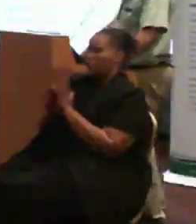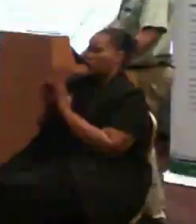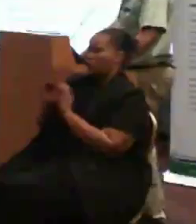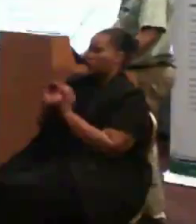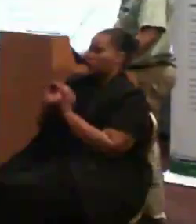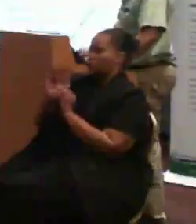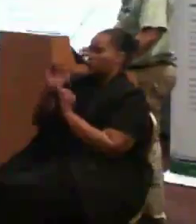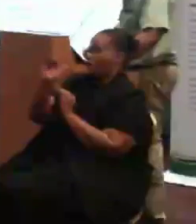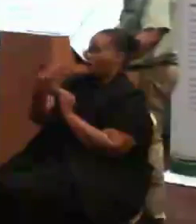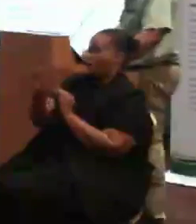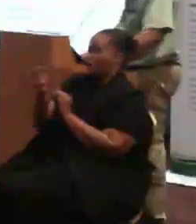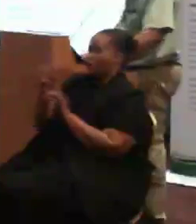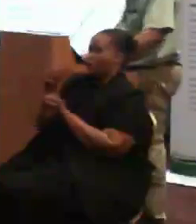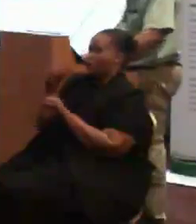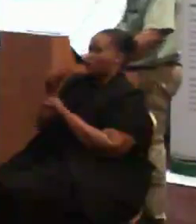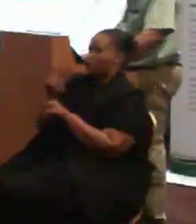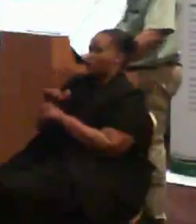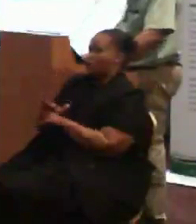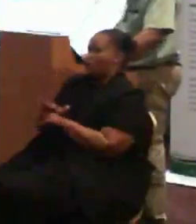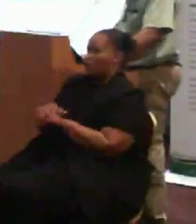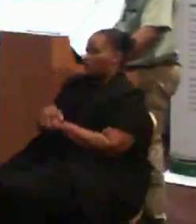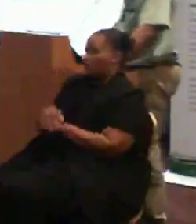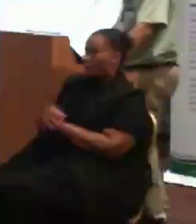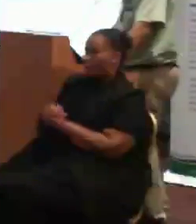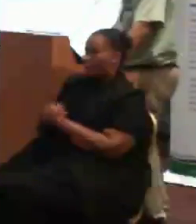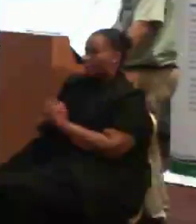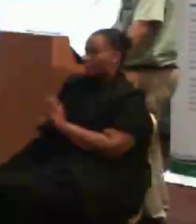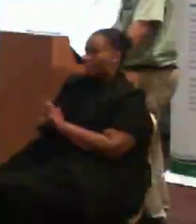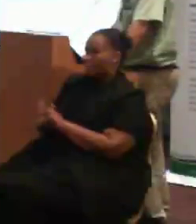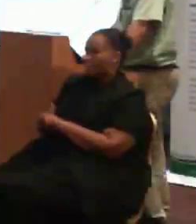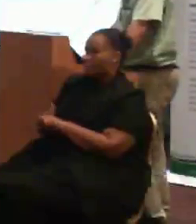financial impact thereof.